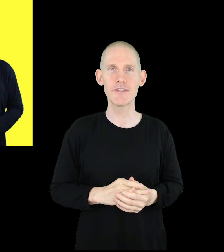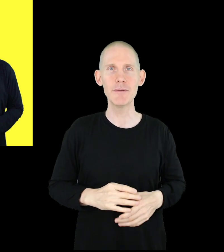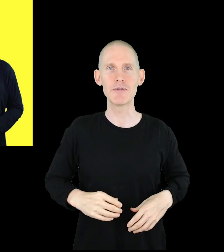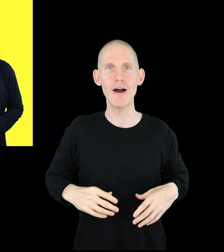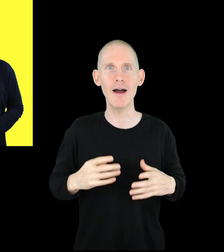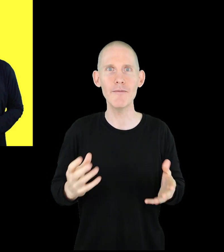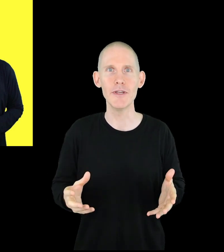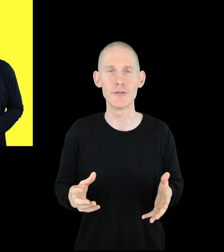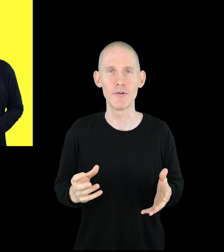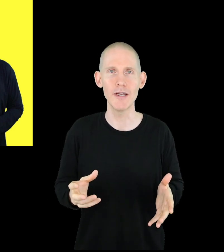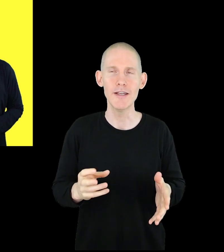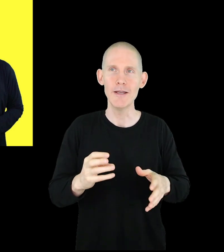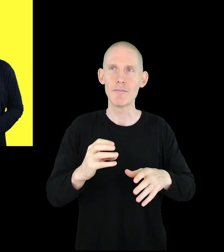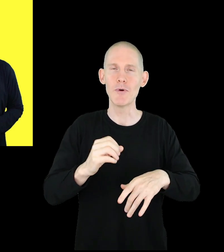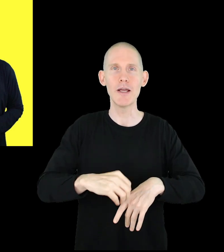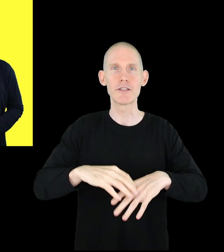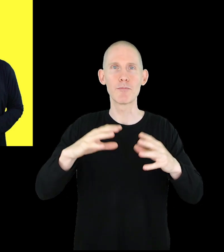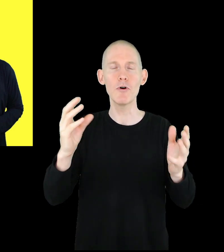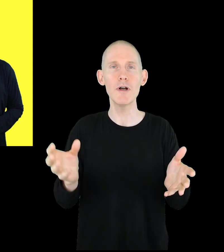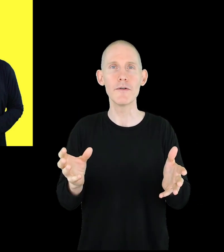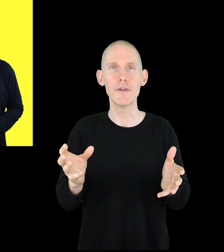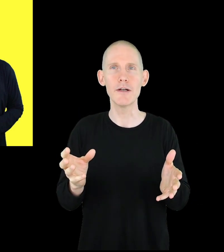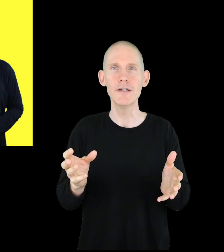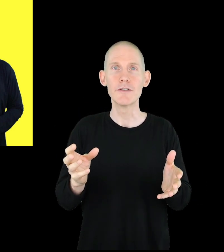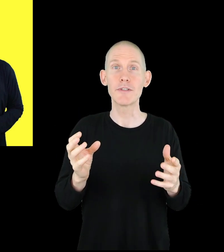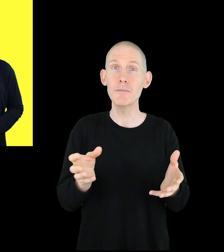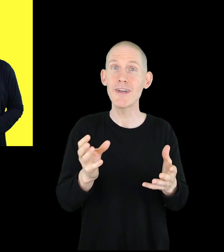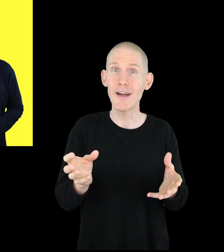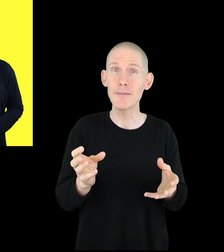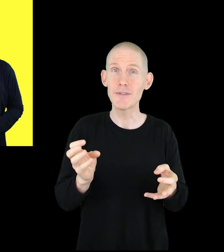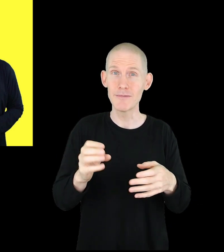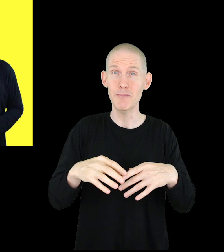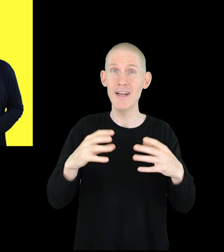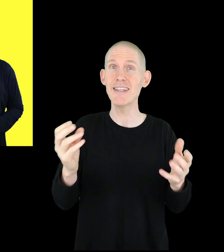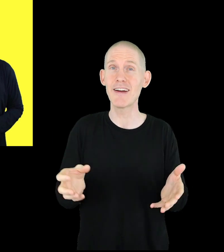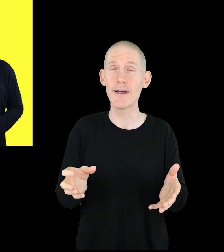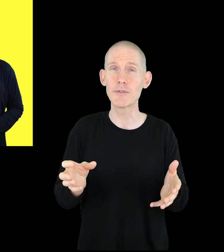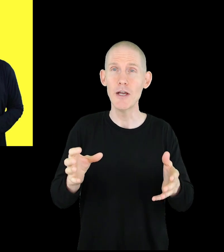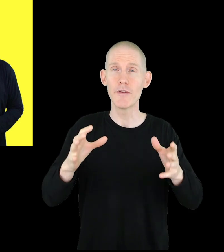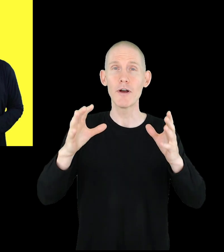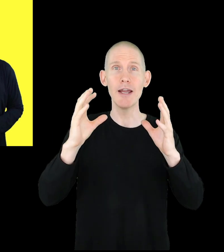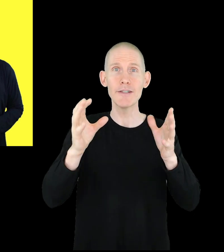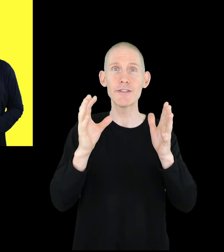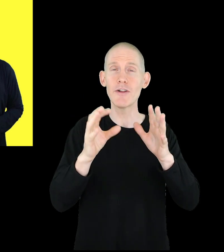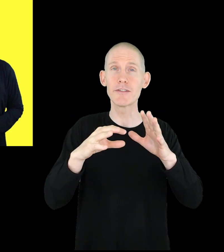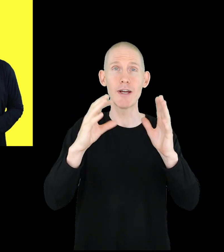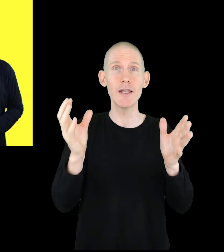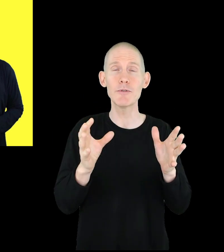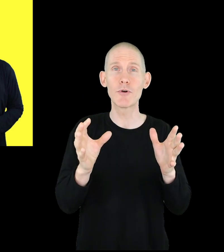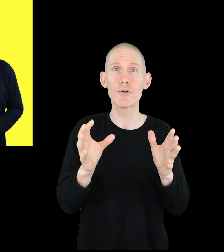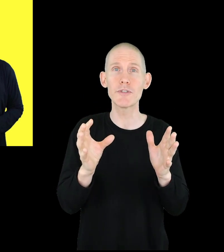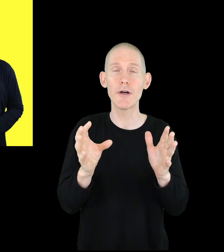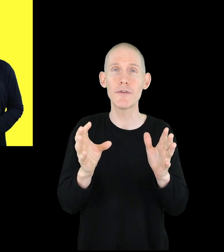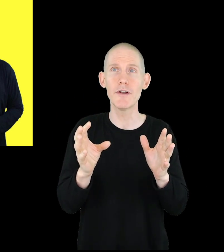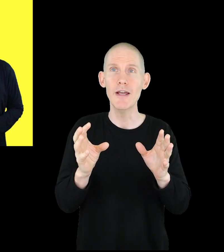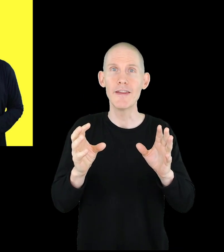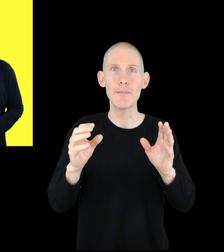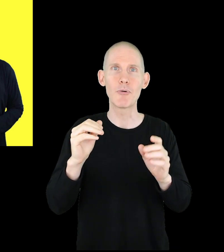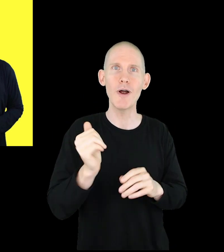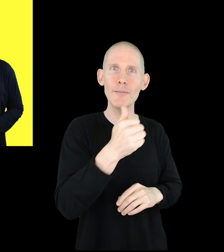seems obvious, right? But when I explore out there, sometimes, many times, there are ASL sign language courses out there. They promise